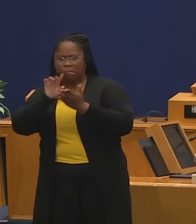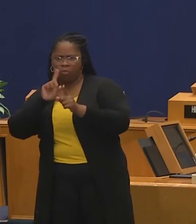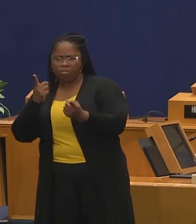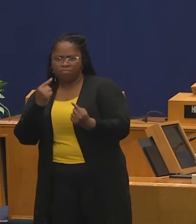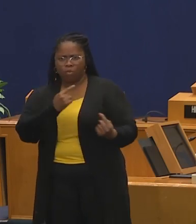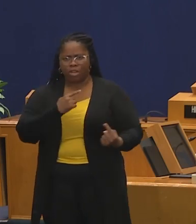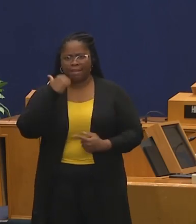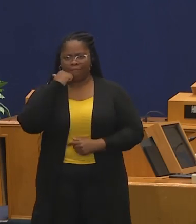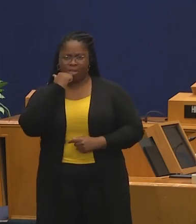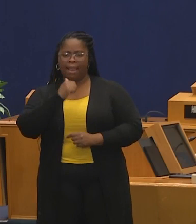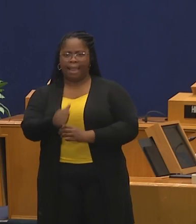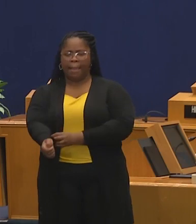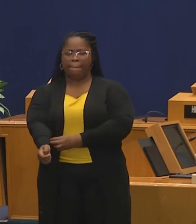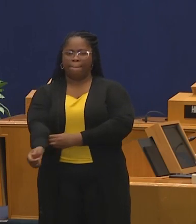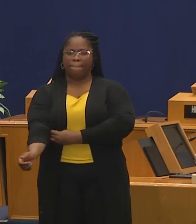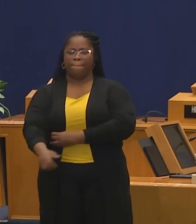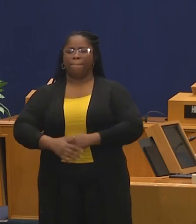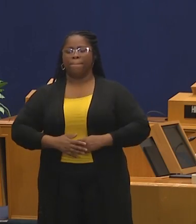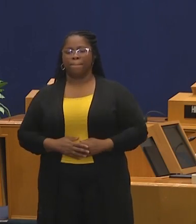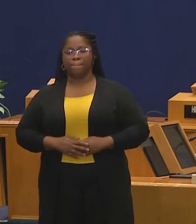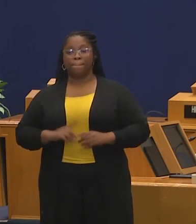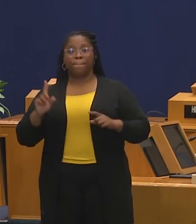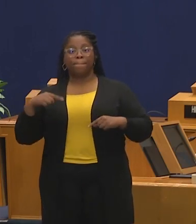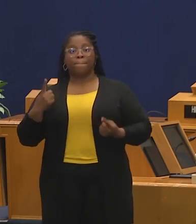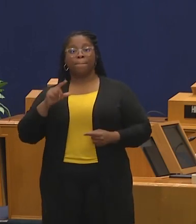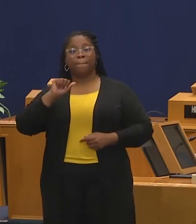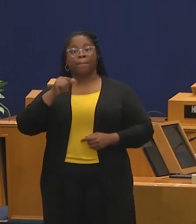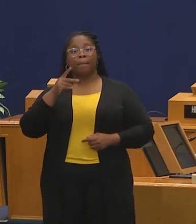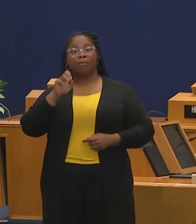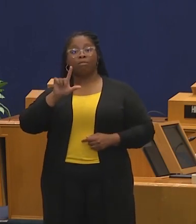day. As of April 9th, over